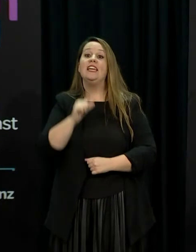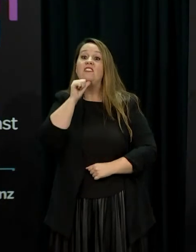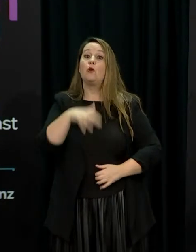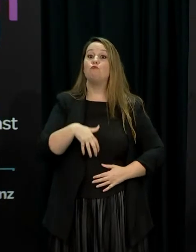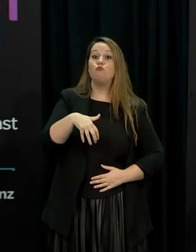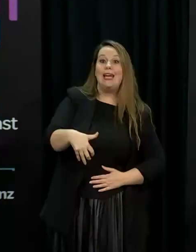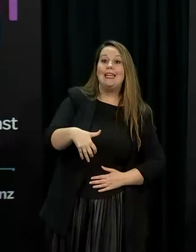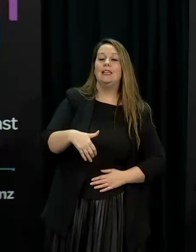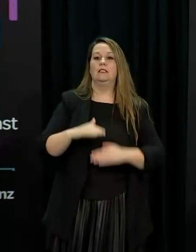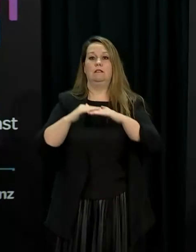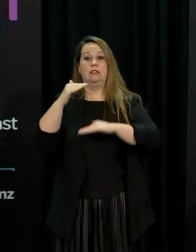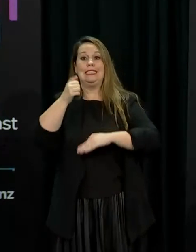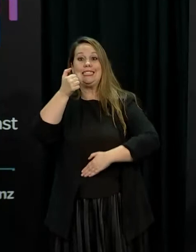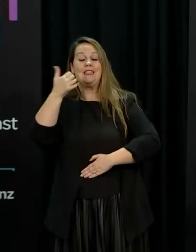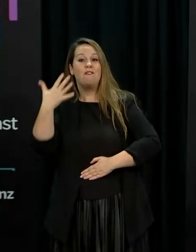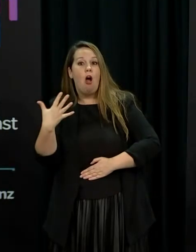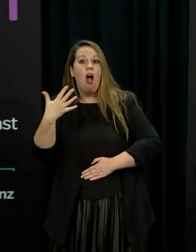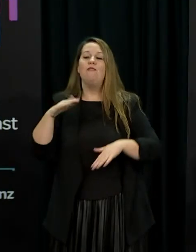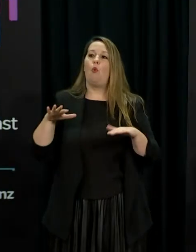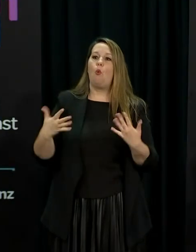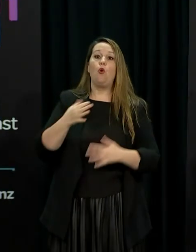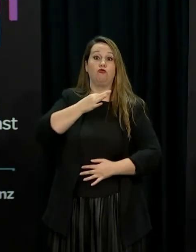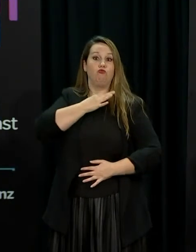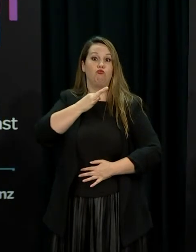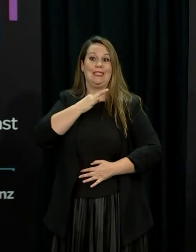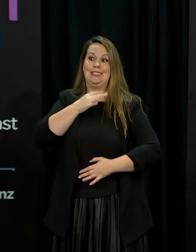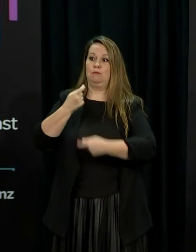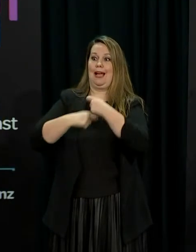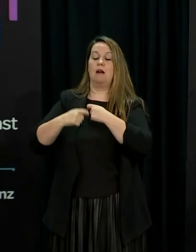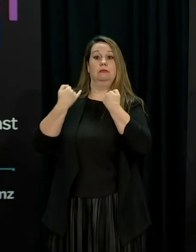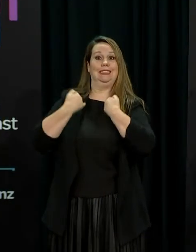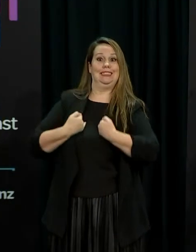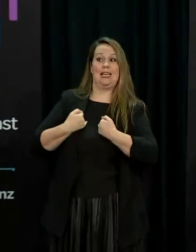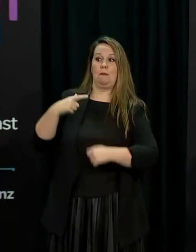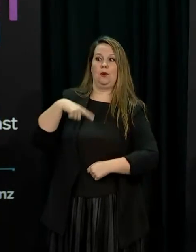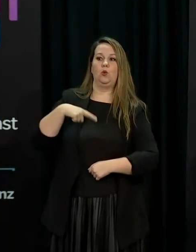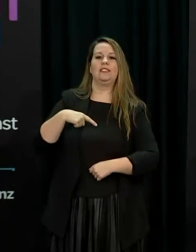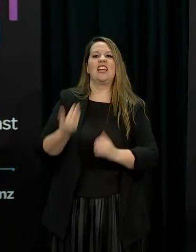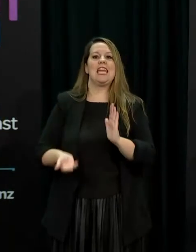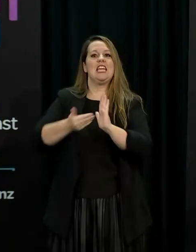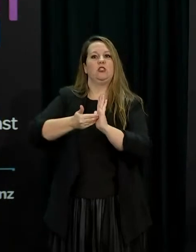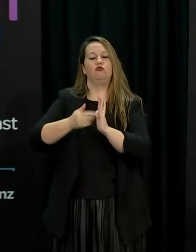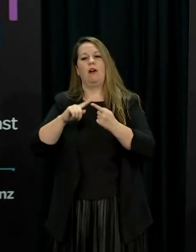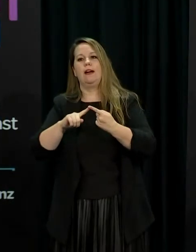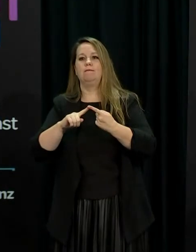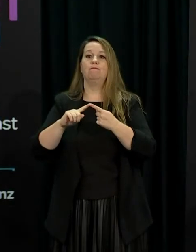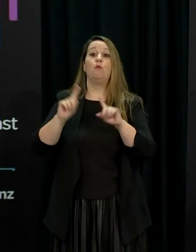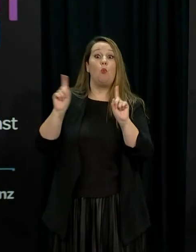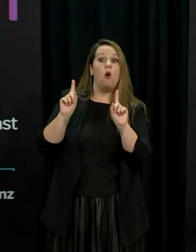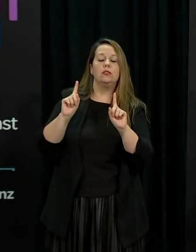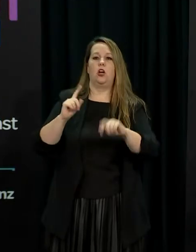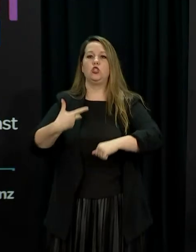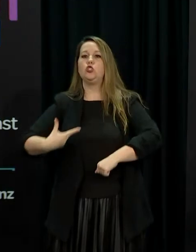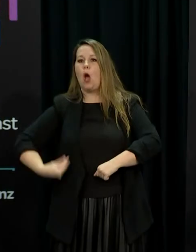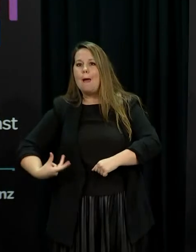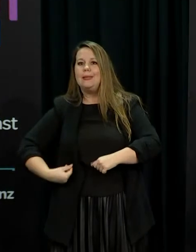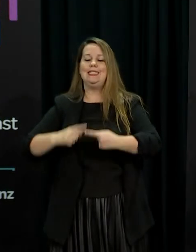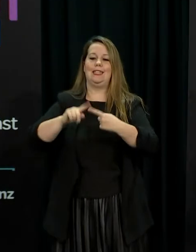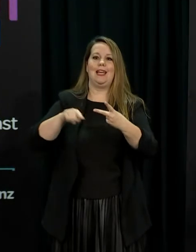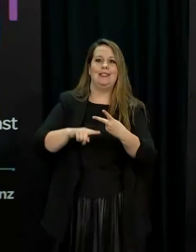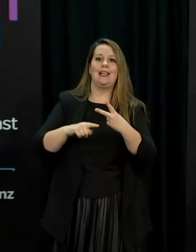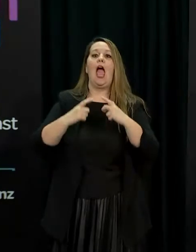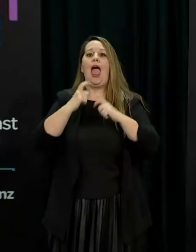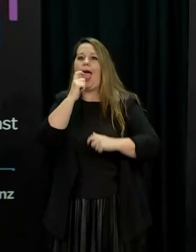over 65, or at risk of becoming seriously ill because of underlying conditions such as diabetes, asthma or heart